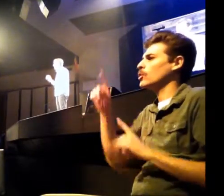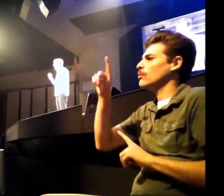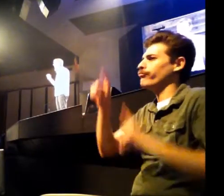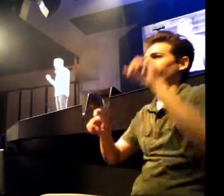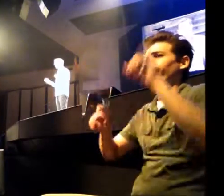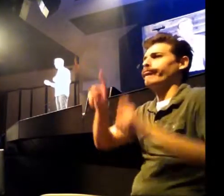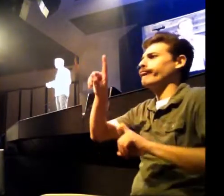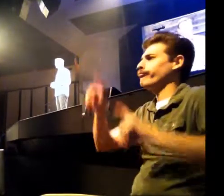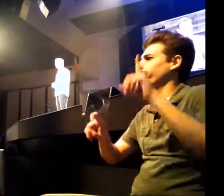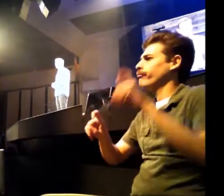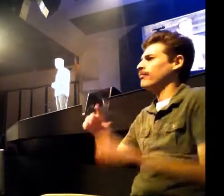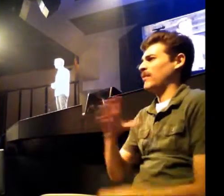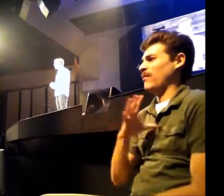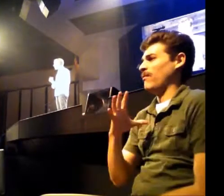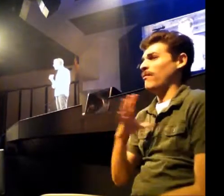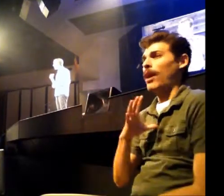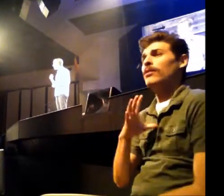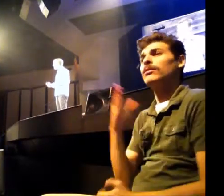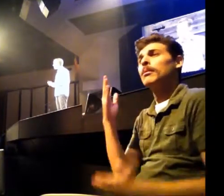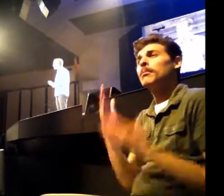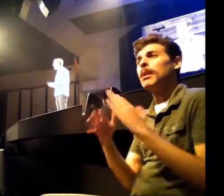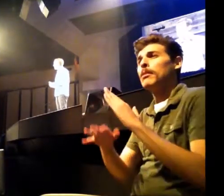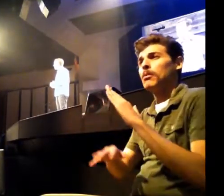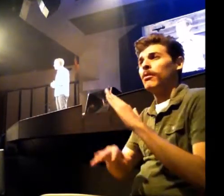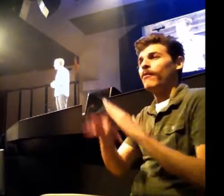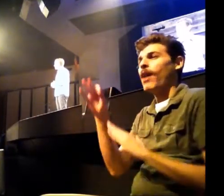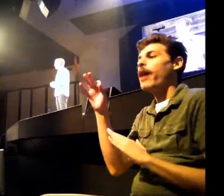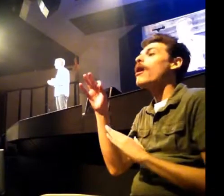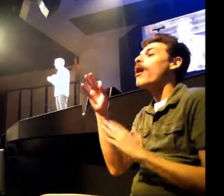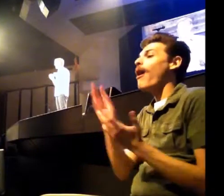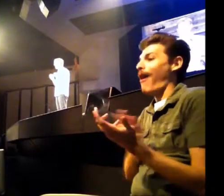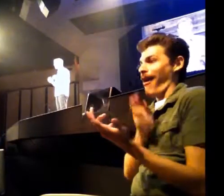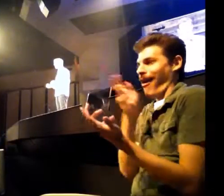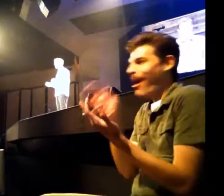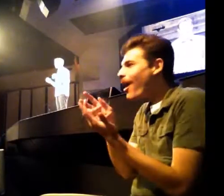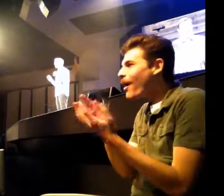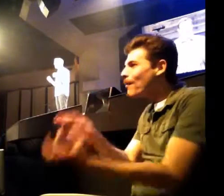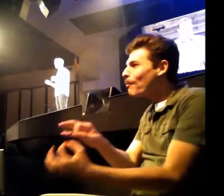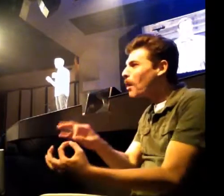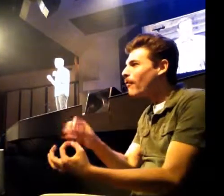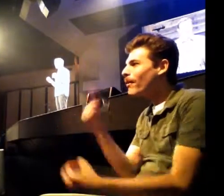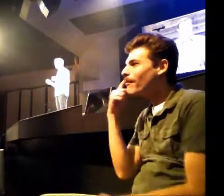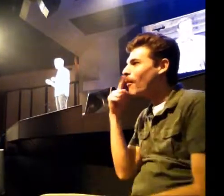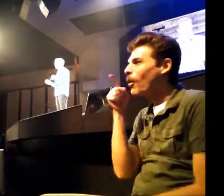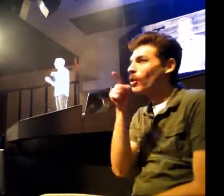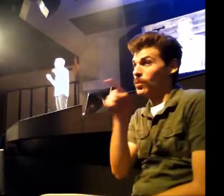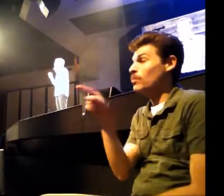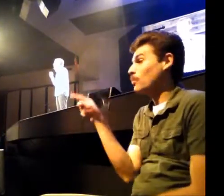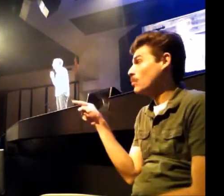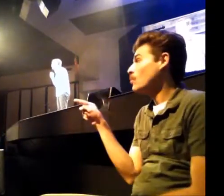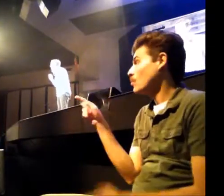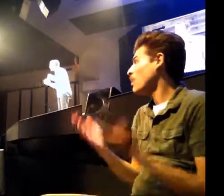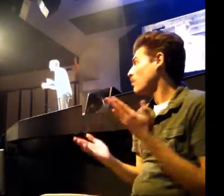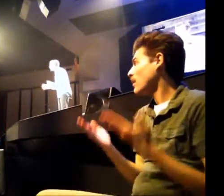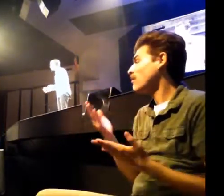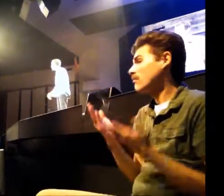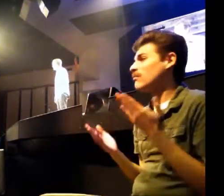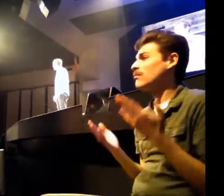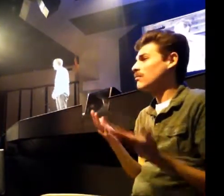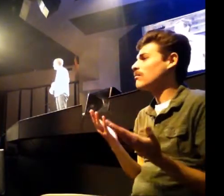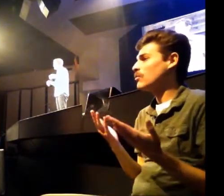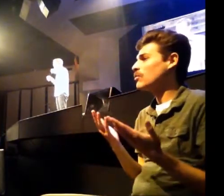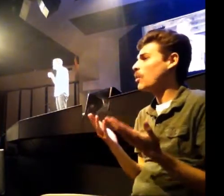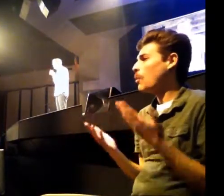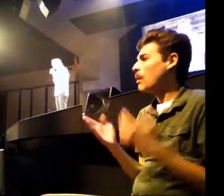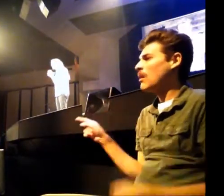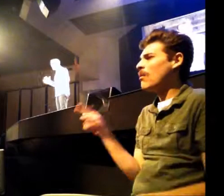they're like, and what you may discover is there's an Adult Bible Fellowship that would be a great fit for you, that you would love to be a part